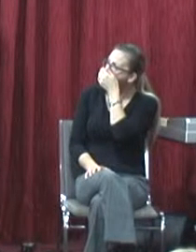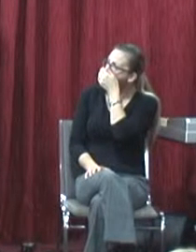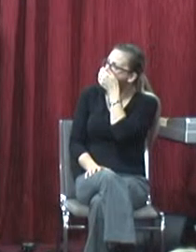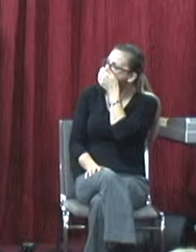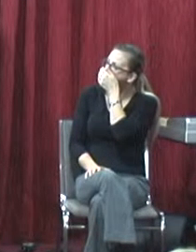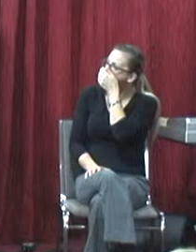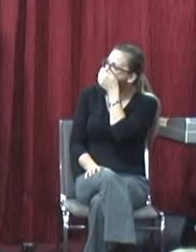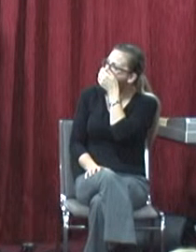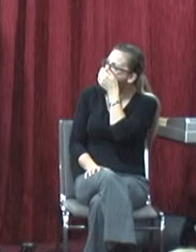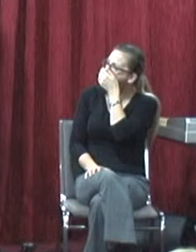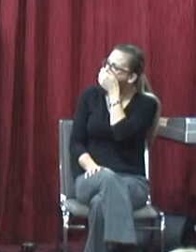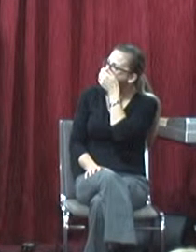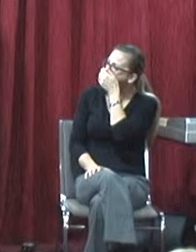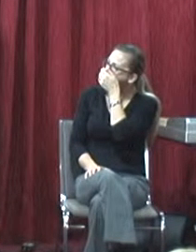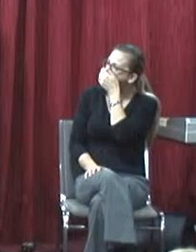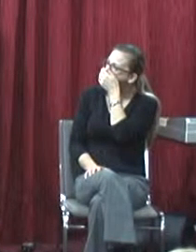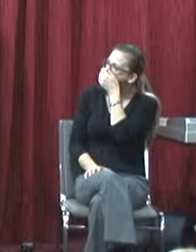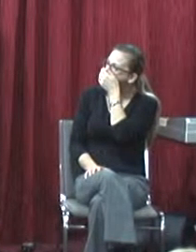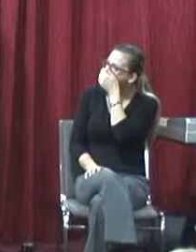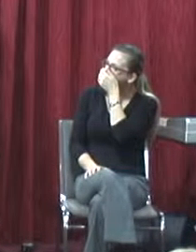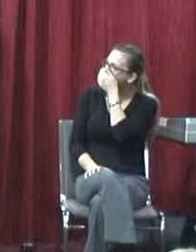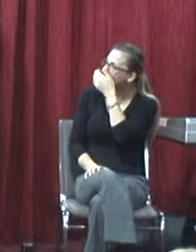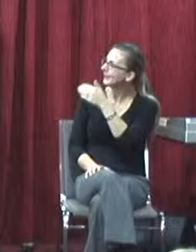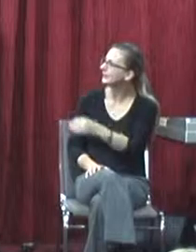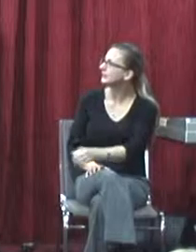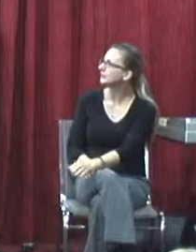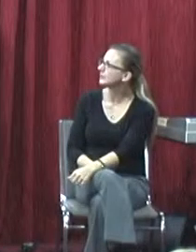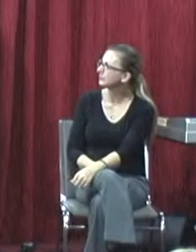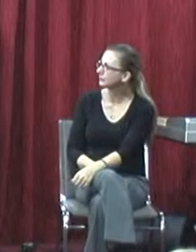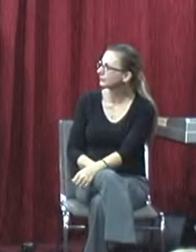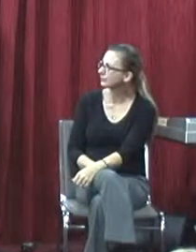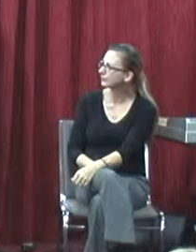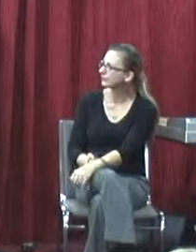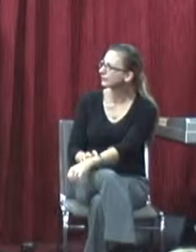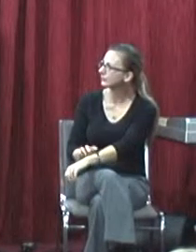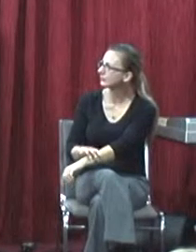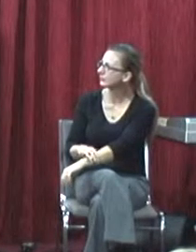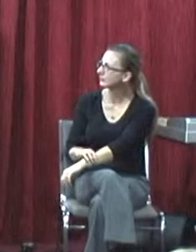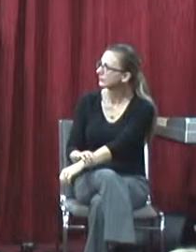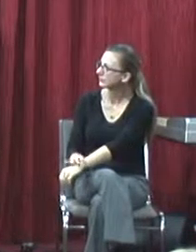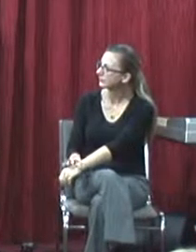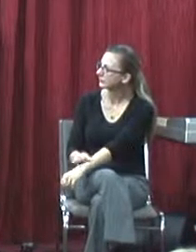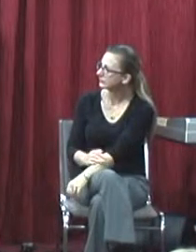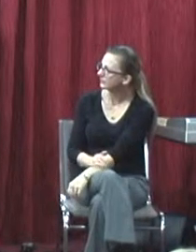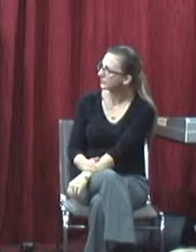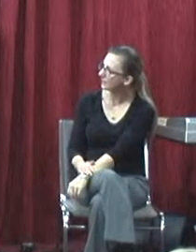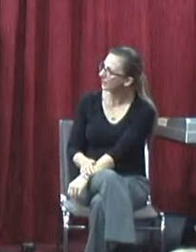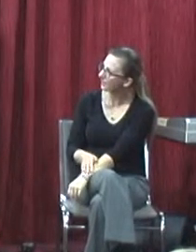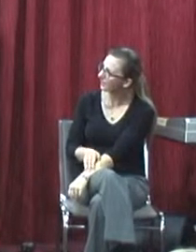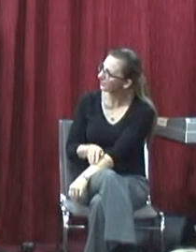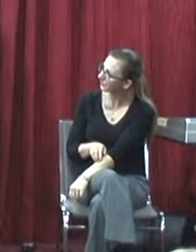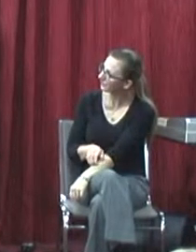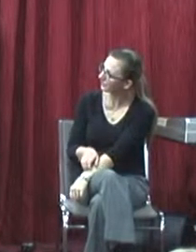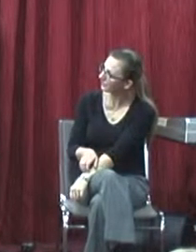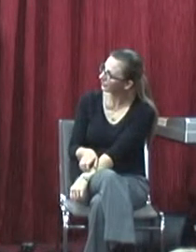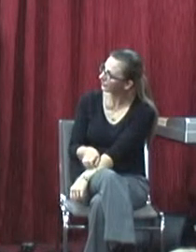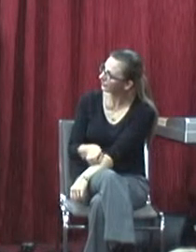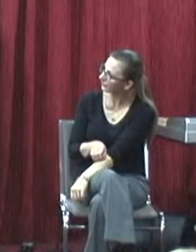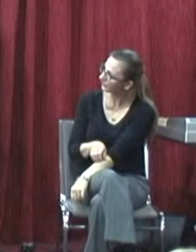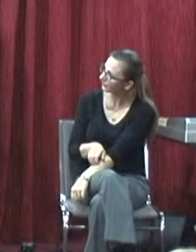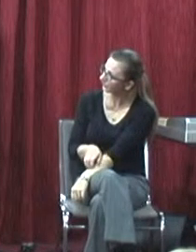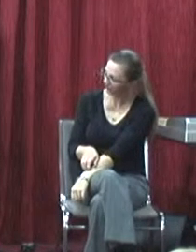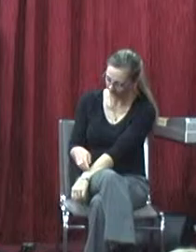and he comes, and to my slave, do this, and he does it. And then verse 9 is amazing. Yeshua was